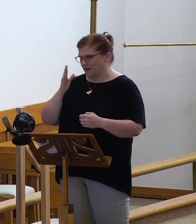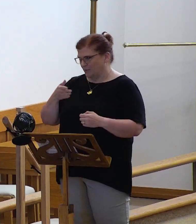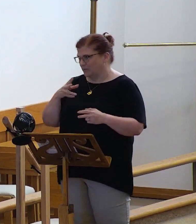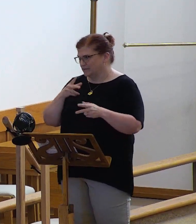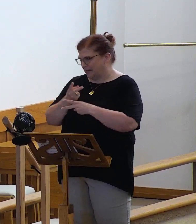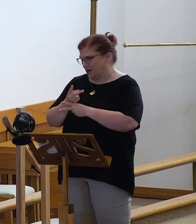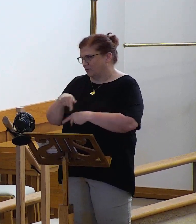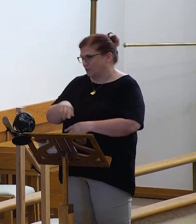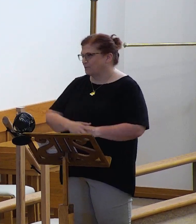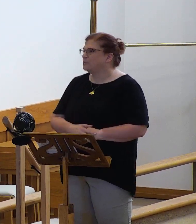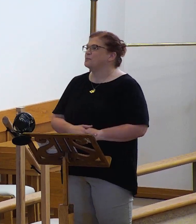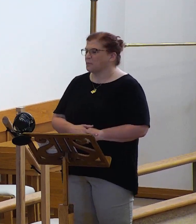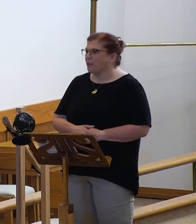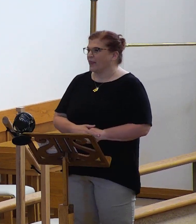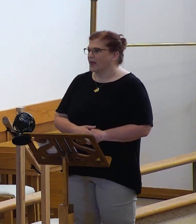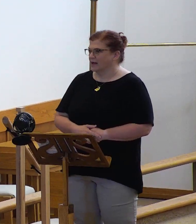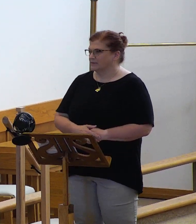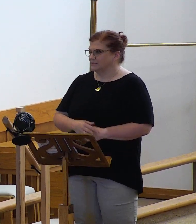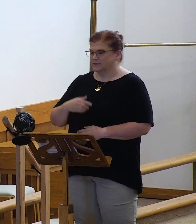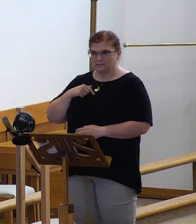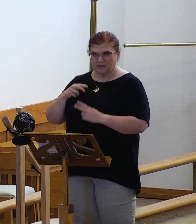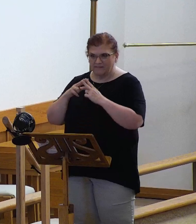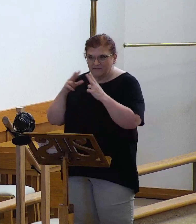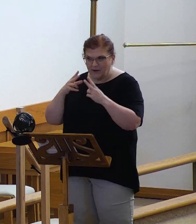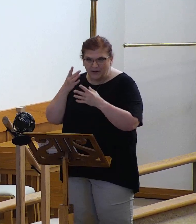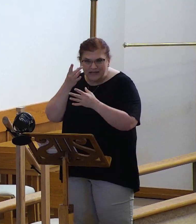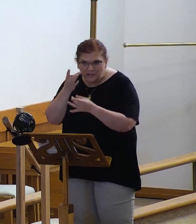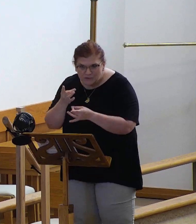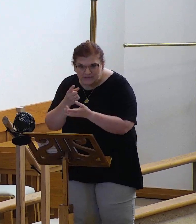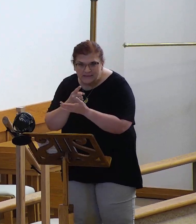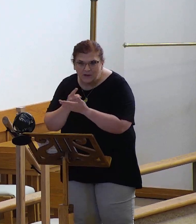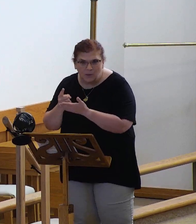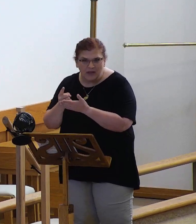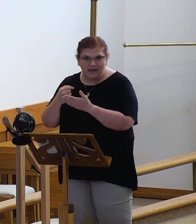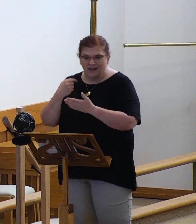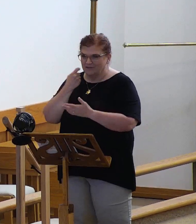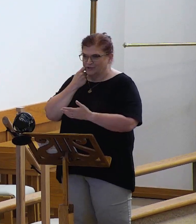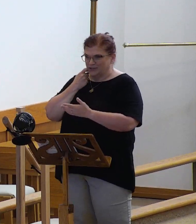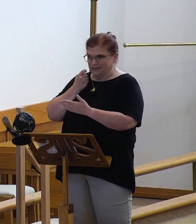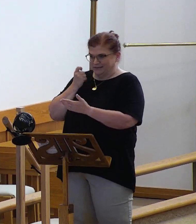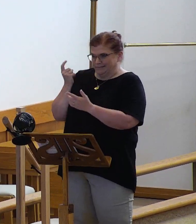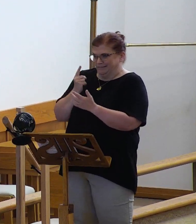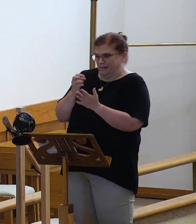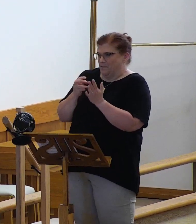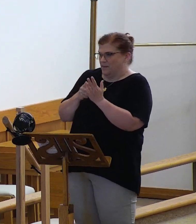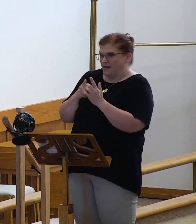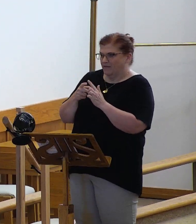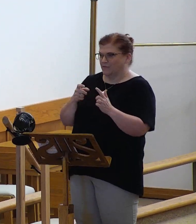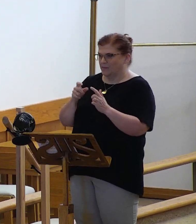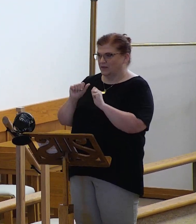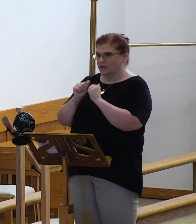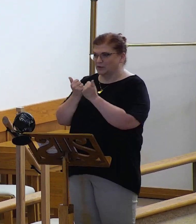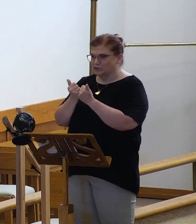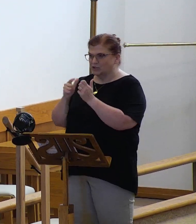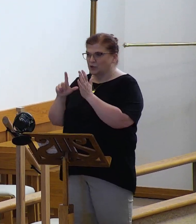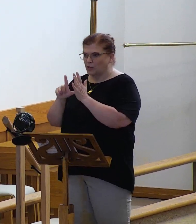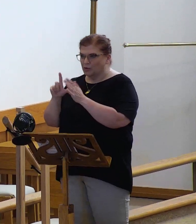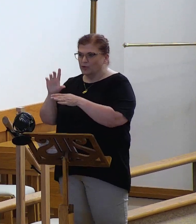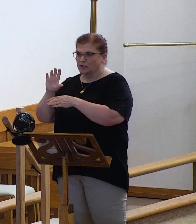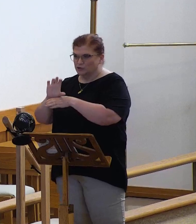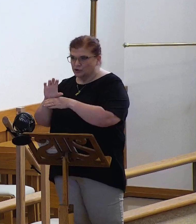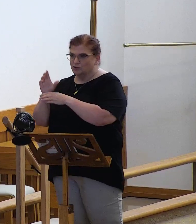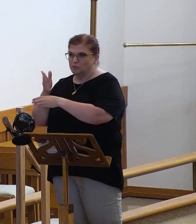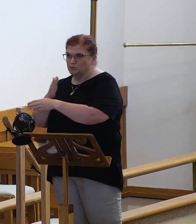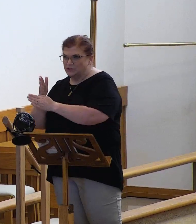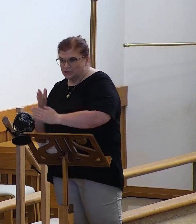you. It's been a very interesting week, having just returned from the Association of Lutheran Church